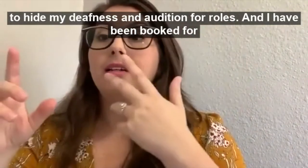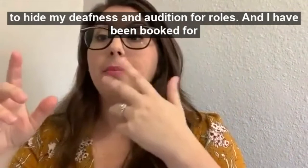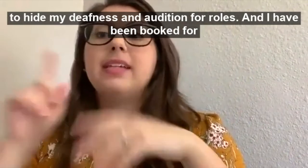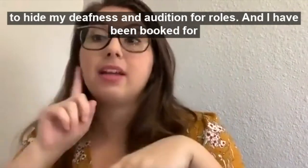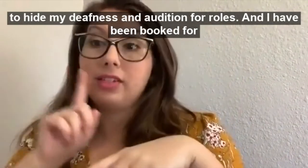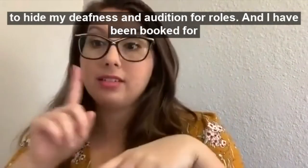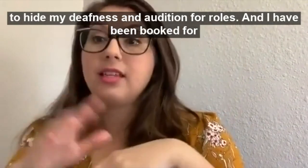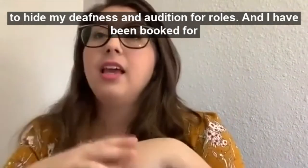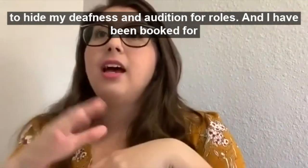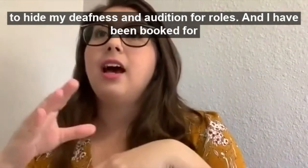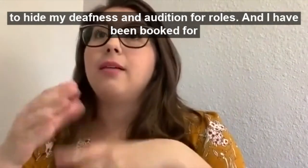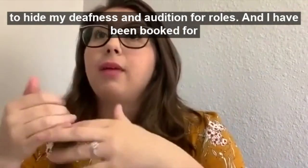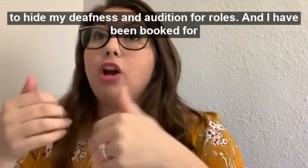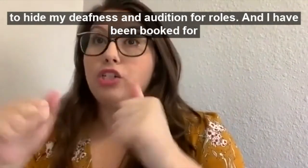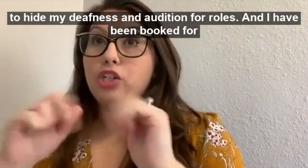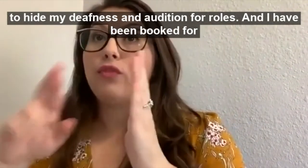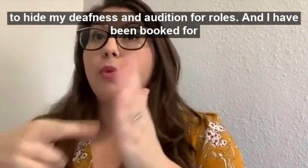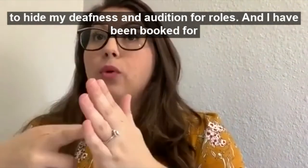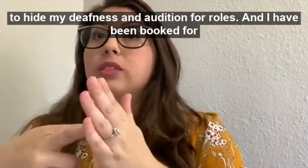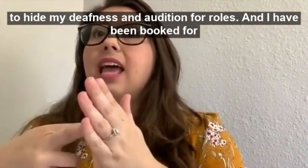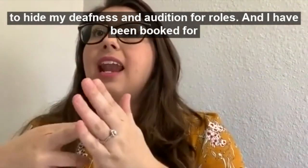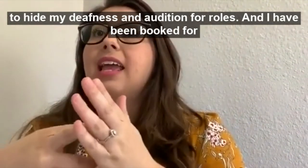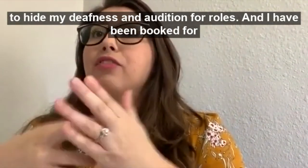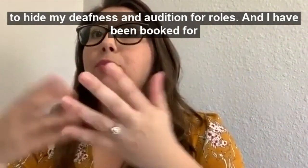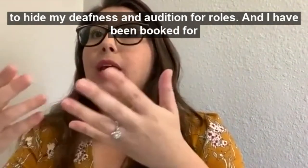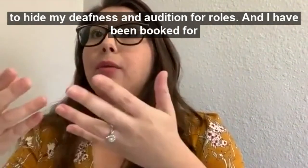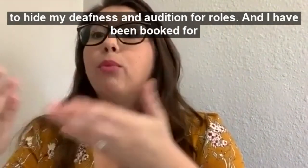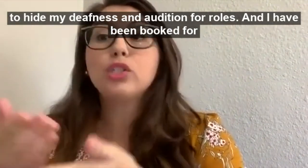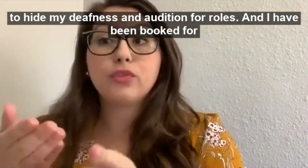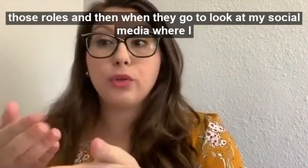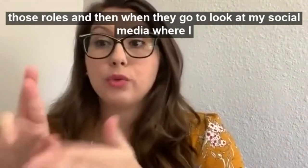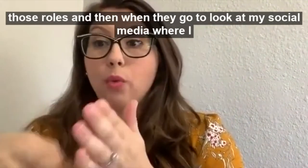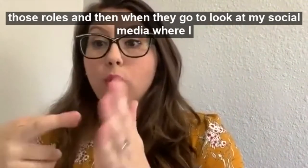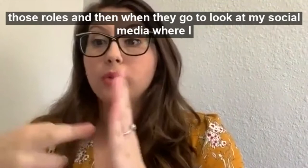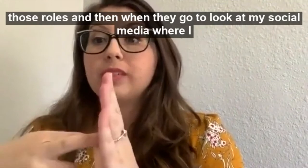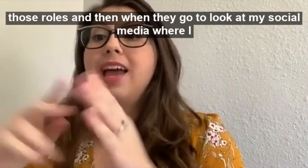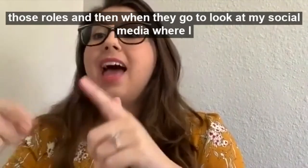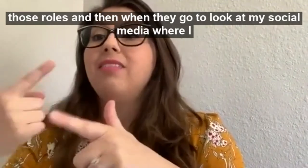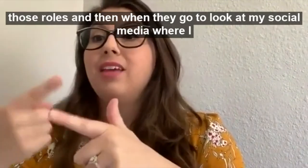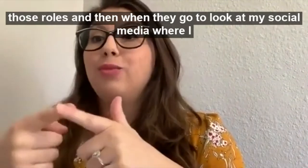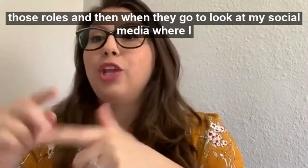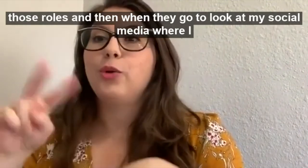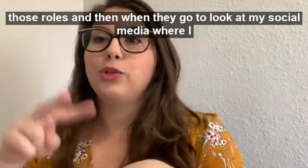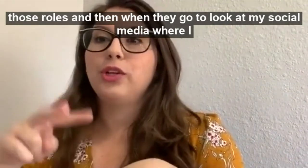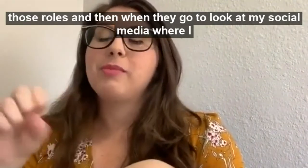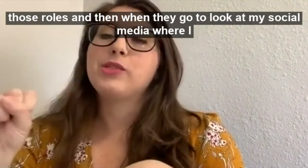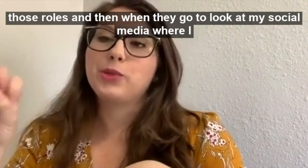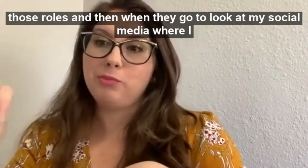my deafness, and audition for roles, and I have been booked for those roles. And then when they go to look at my social